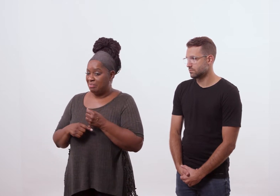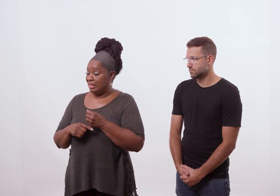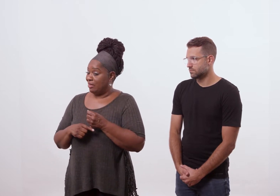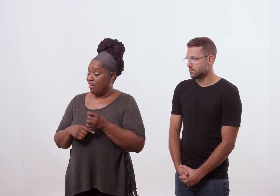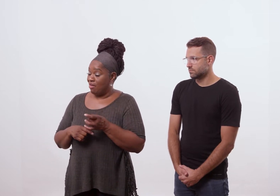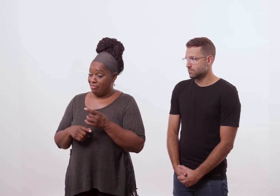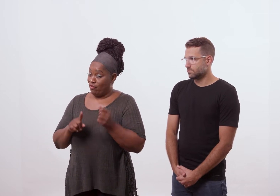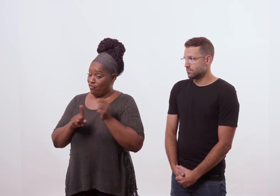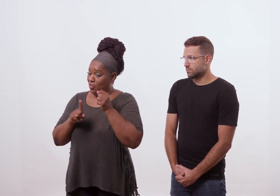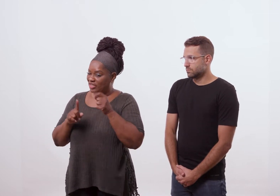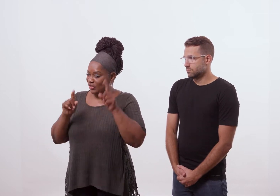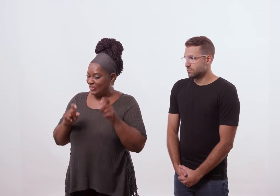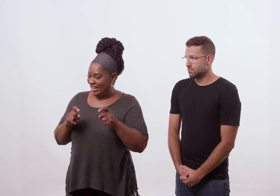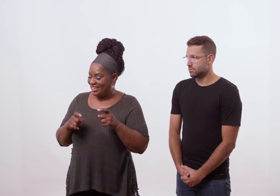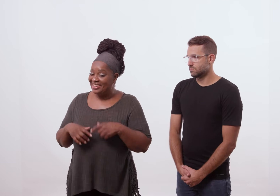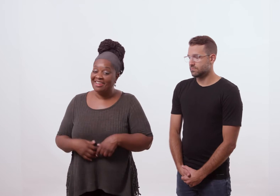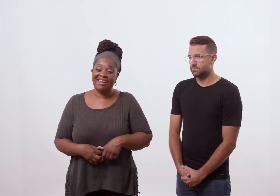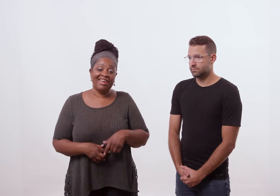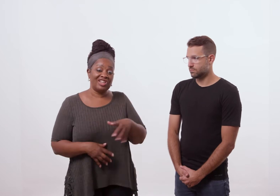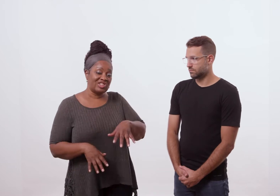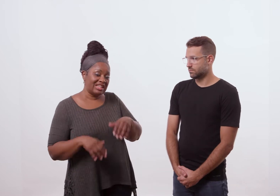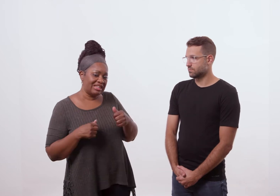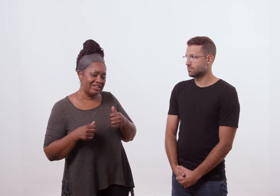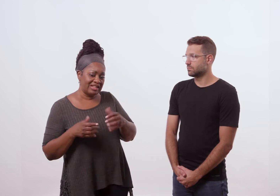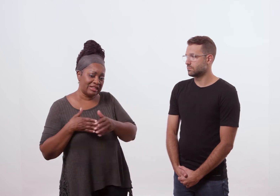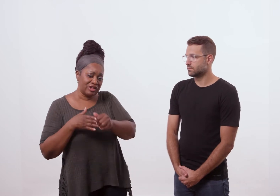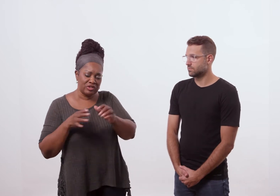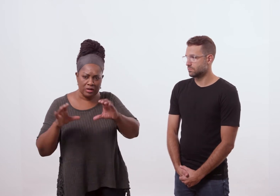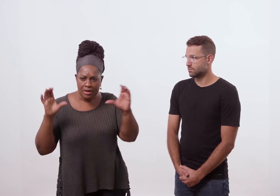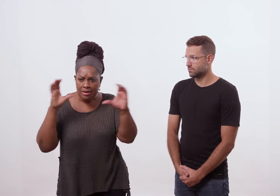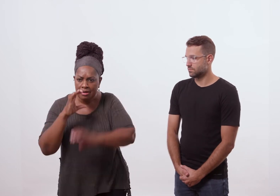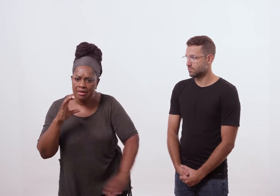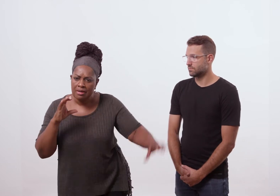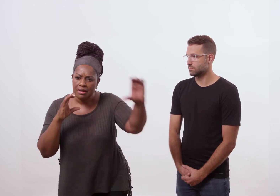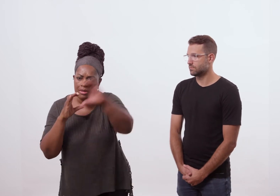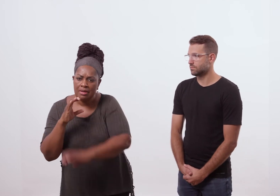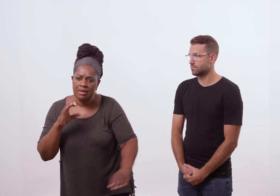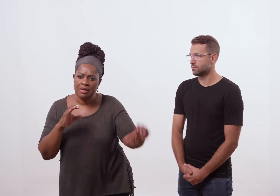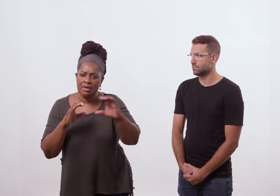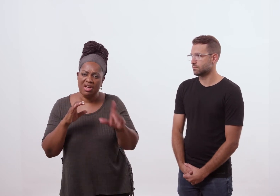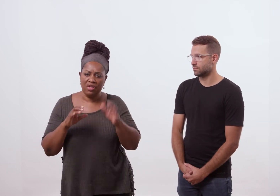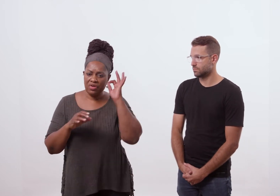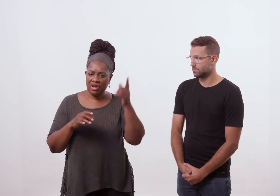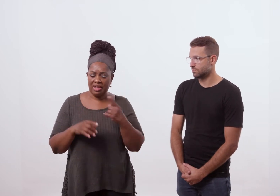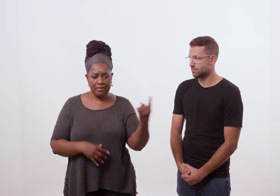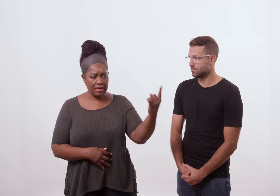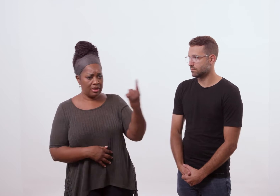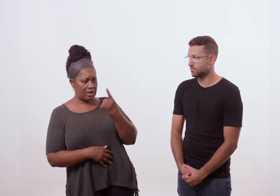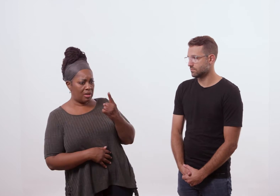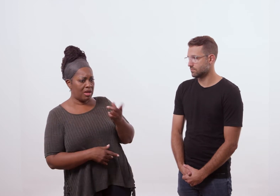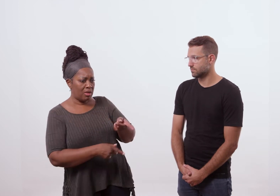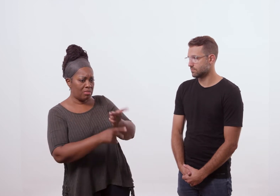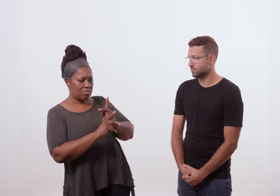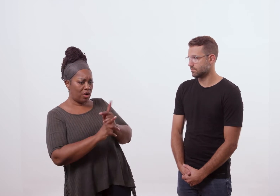test. As she leaves her hut, another elfin figure steps up and bars her way. Where